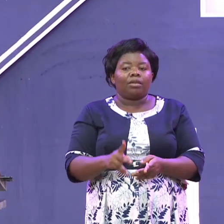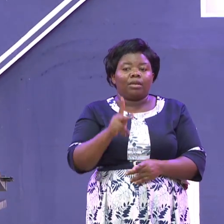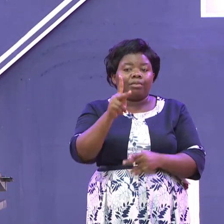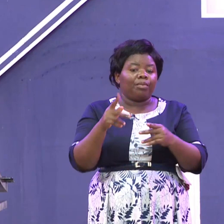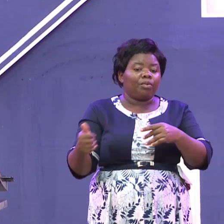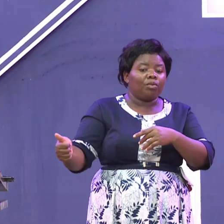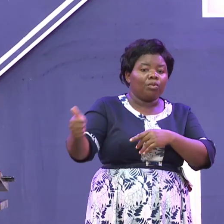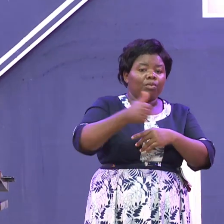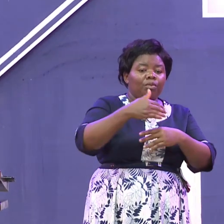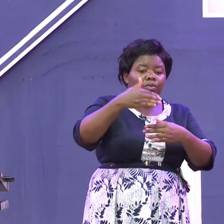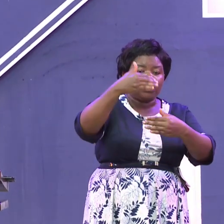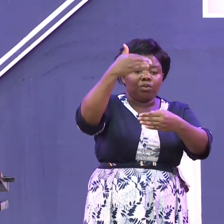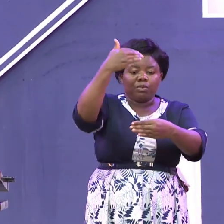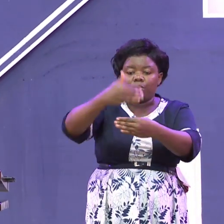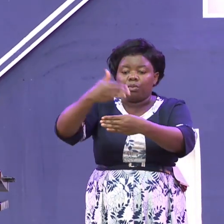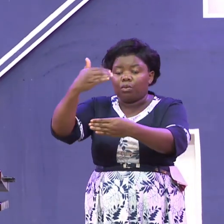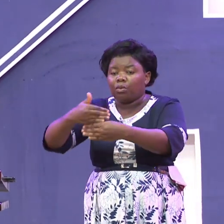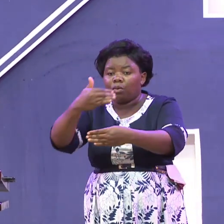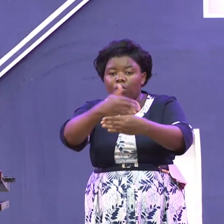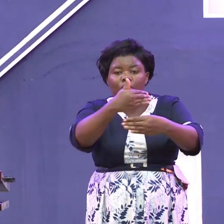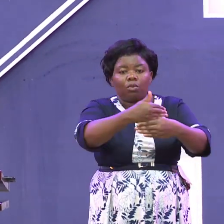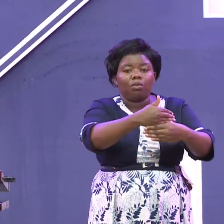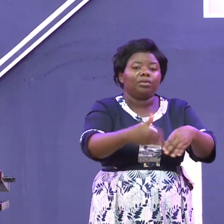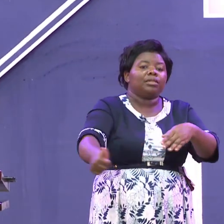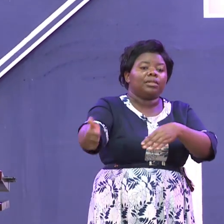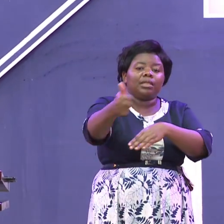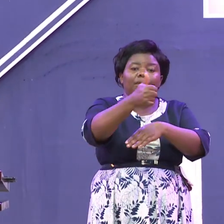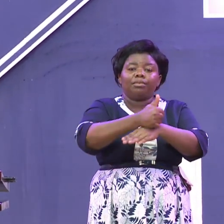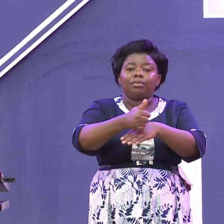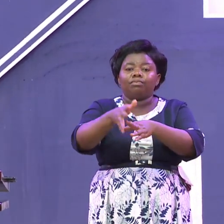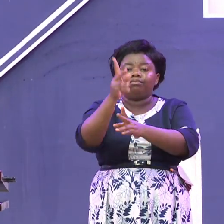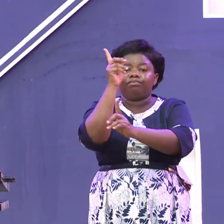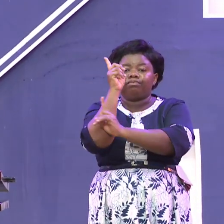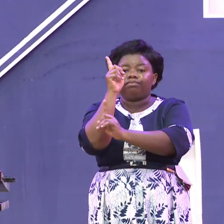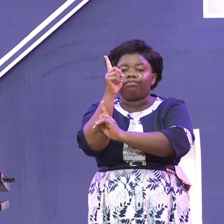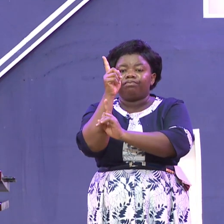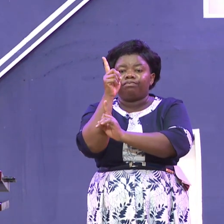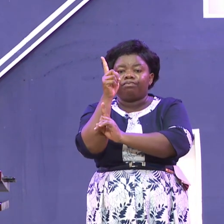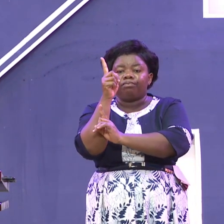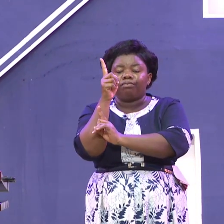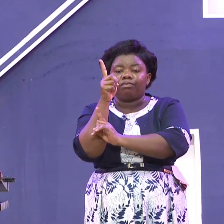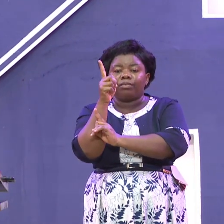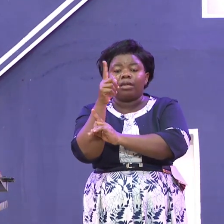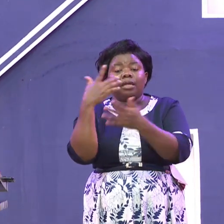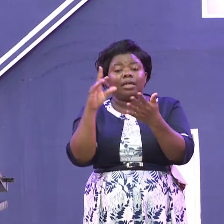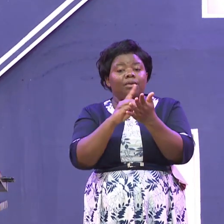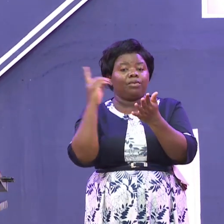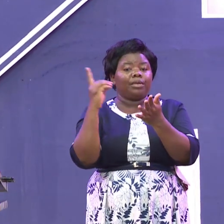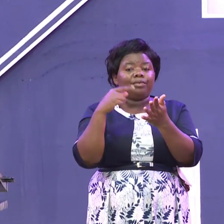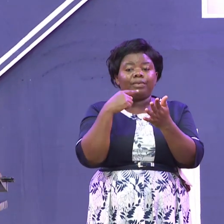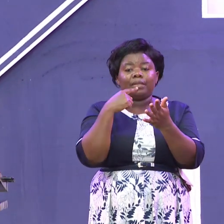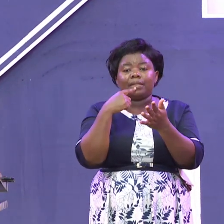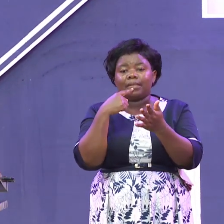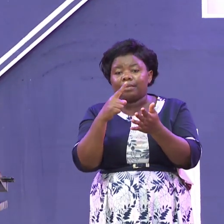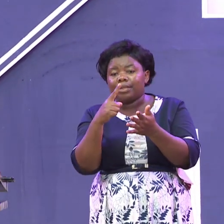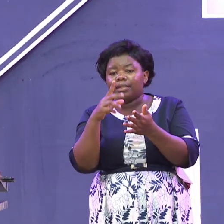ekikomera baba beteekako obukuumi. Those who put the fence are protecting themselves. Kati ye ayogera ebigambo bibiri